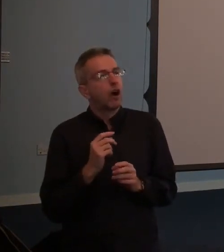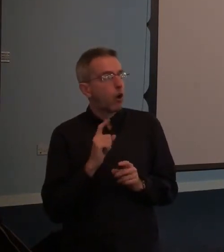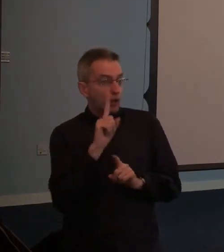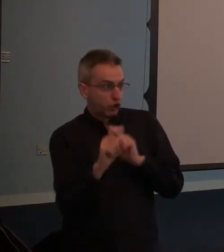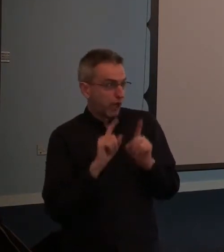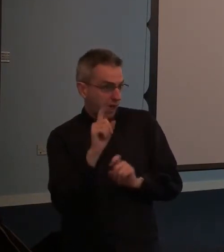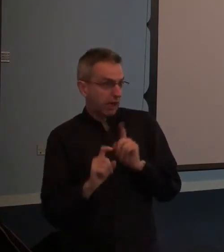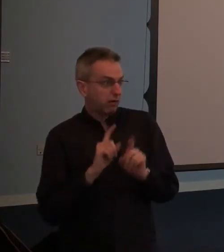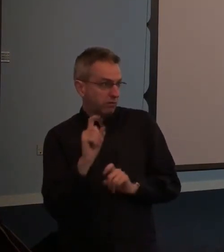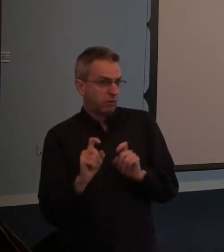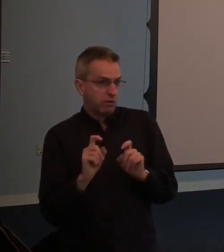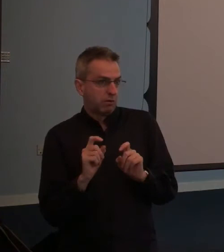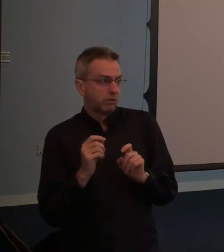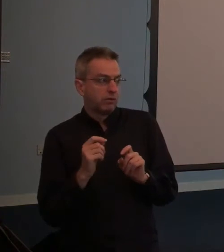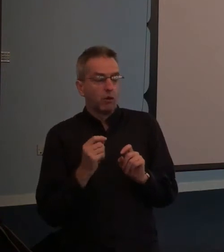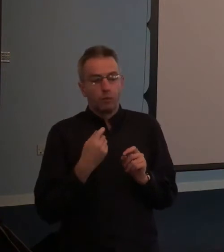So part of the research was a questionnaire.